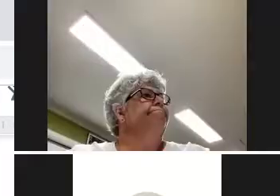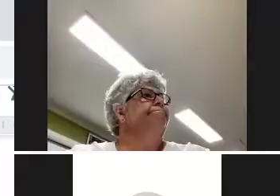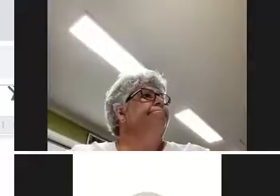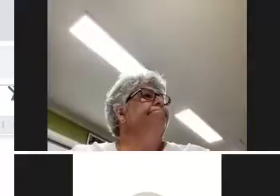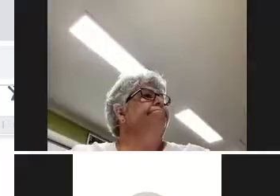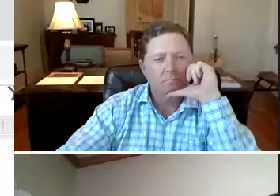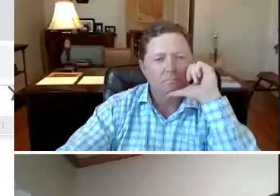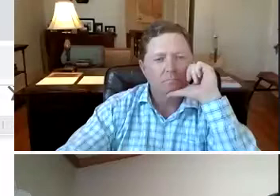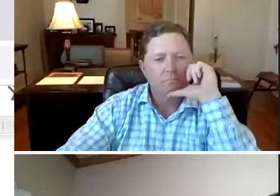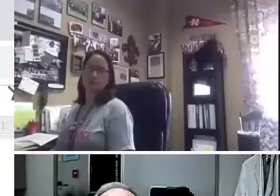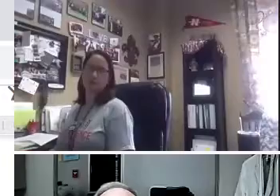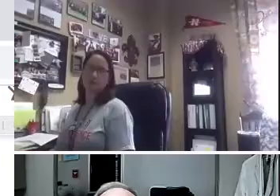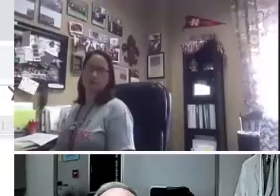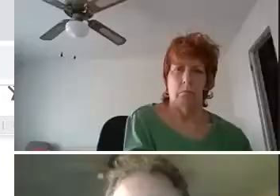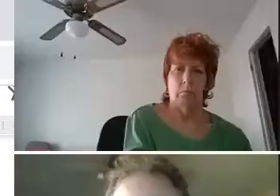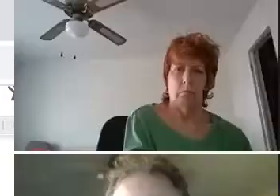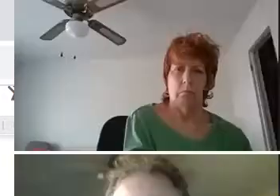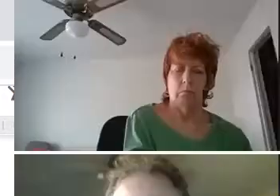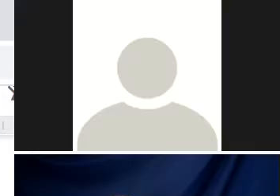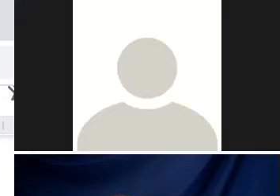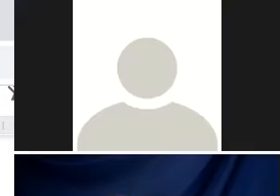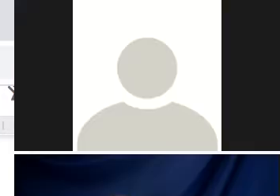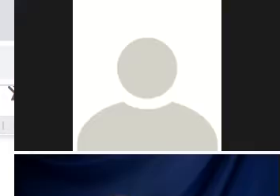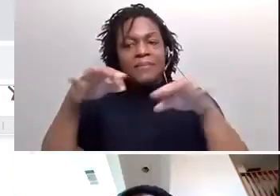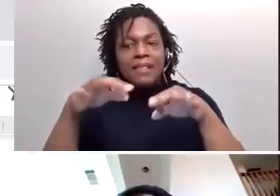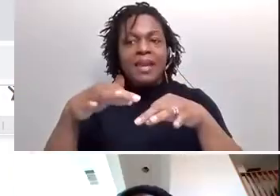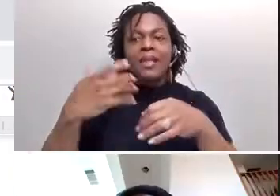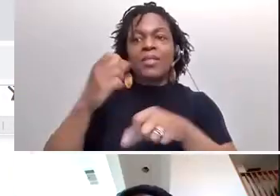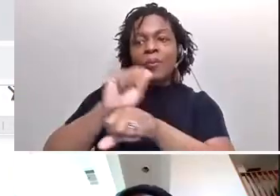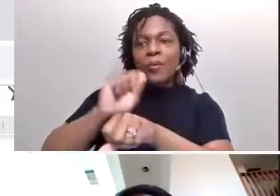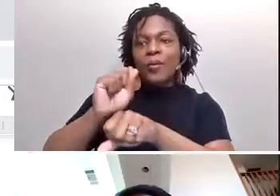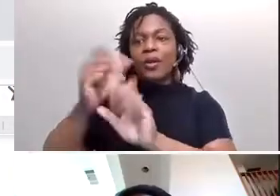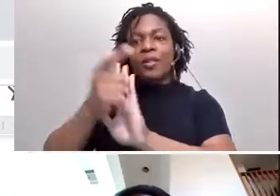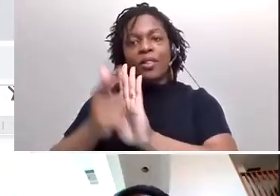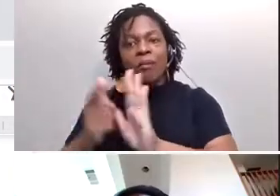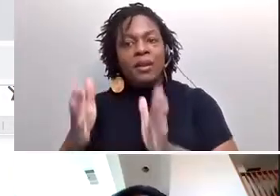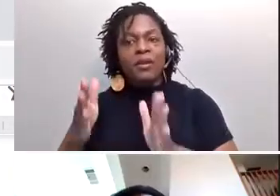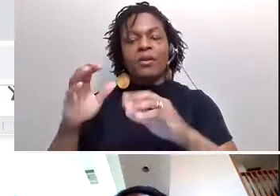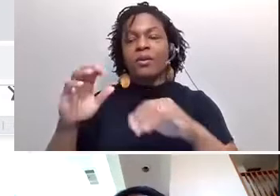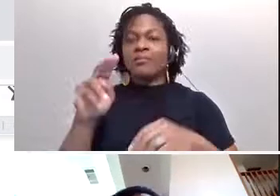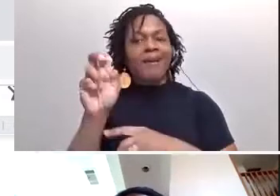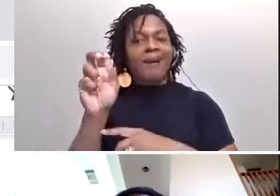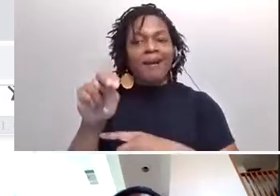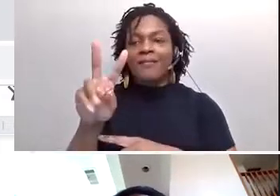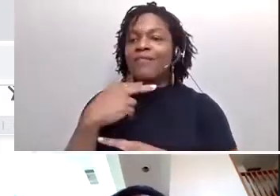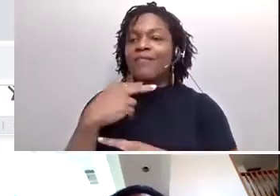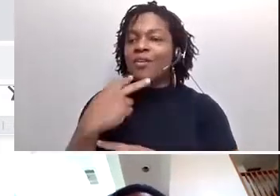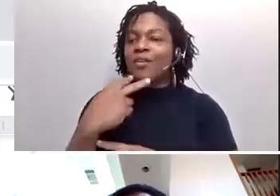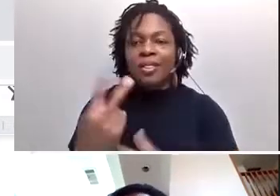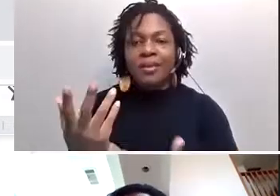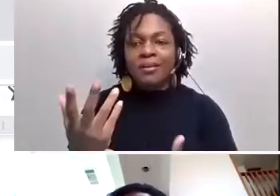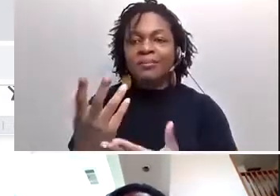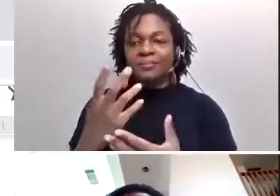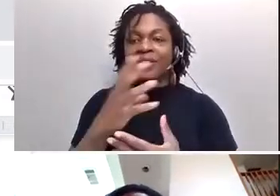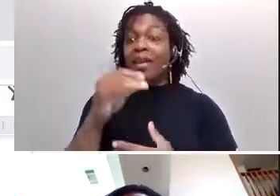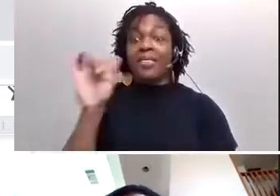about their work as an attorney and being nonverbal. And that person really